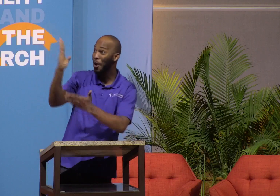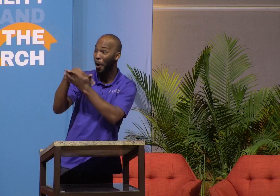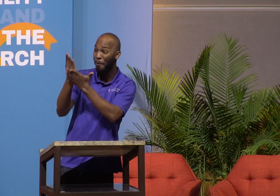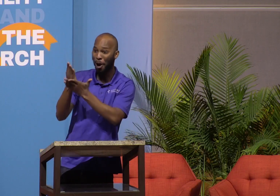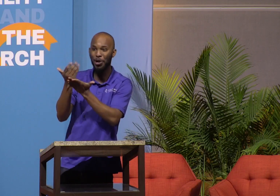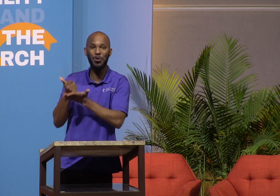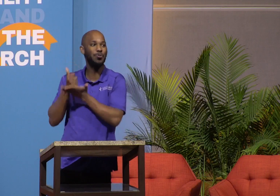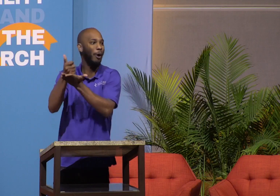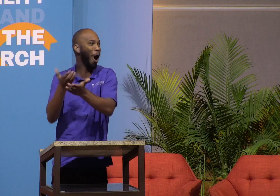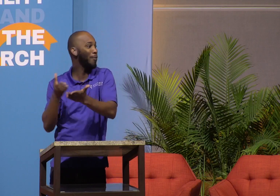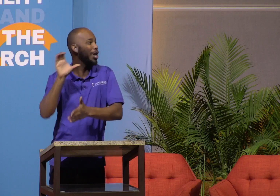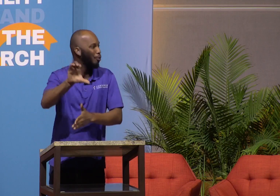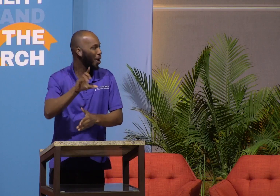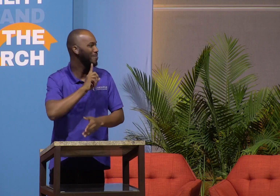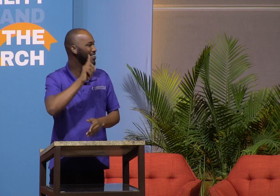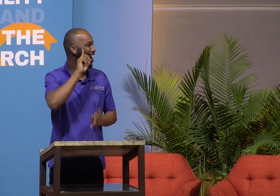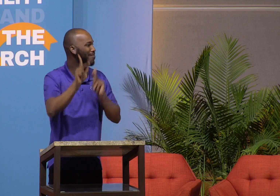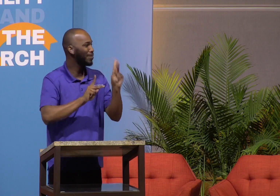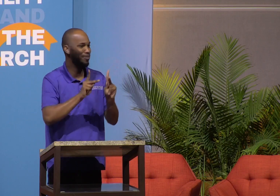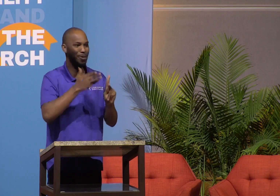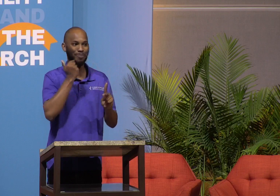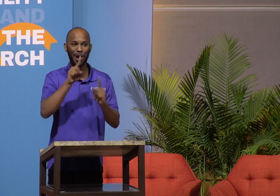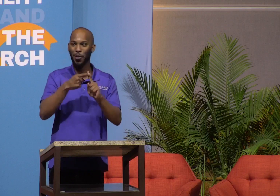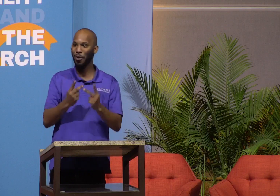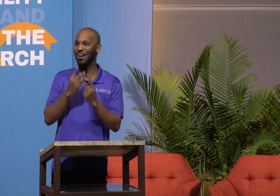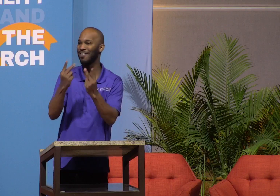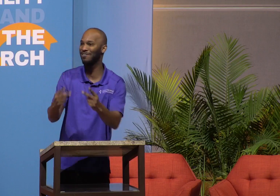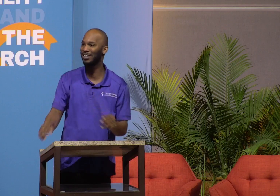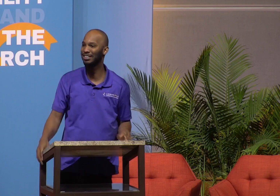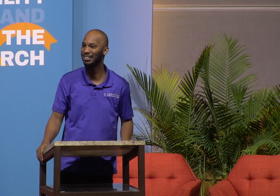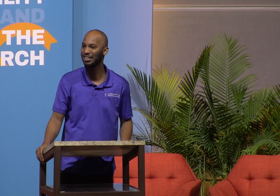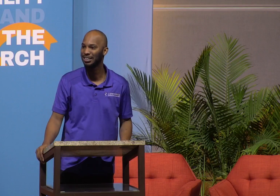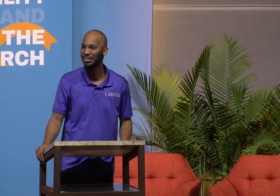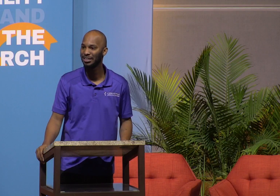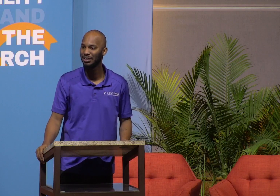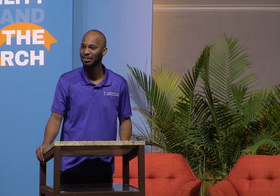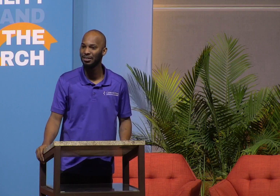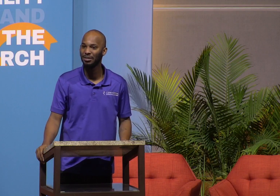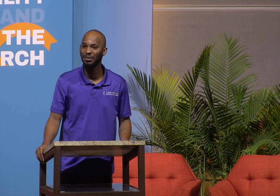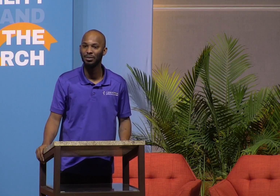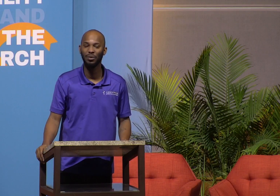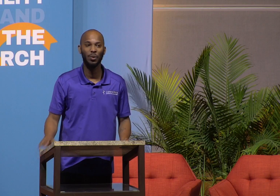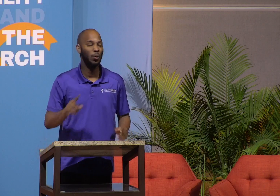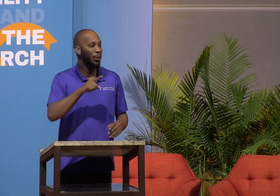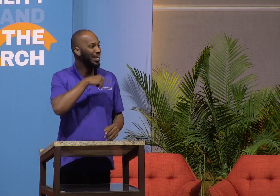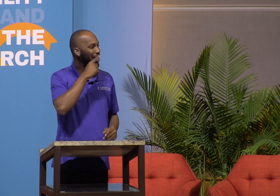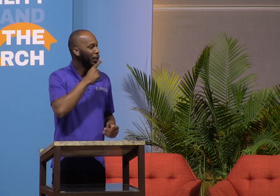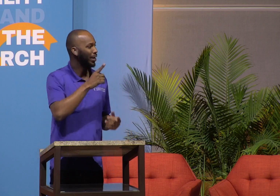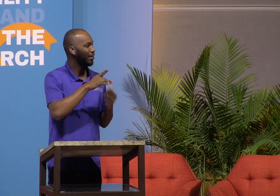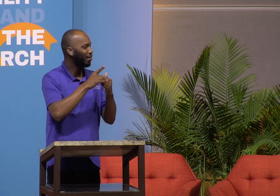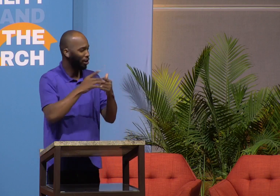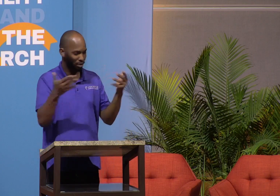approach those individuals, and he's wanting to empower the deaf community even more by